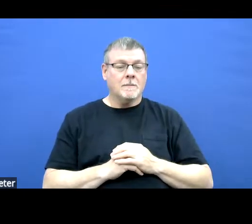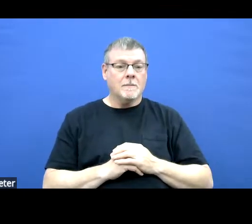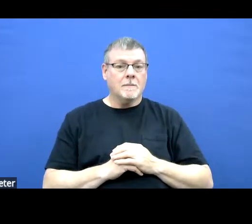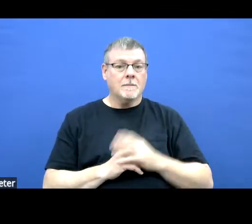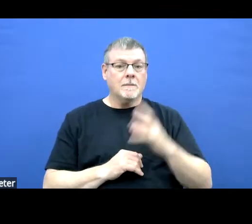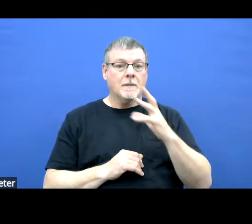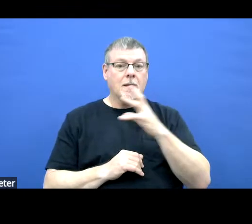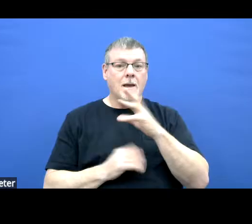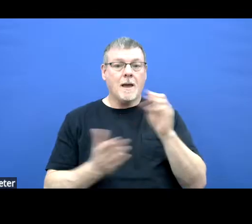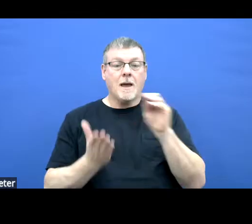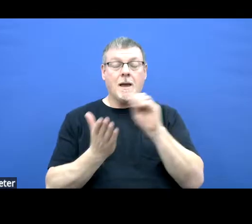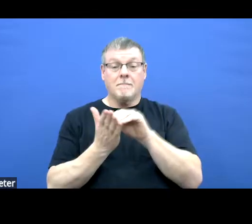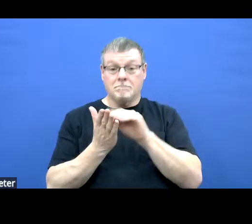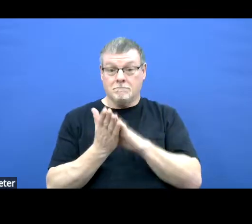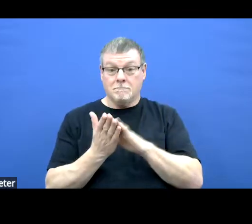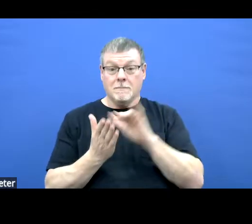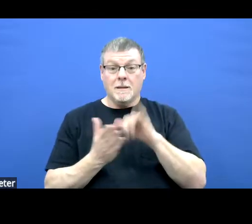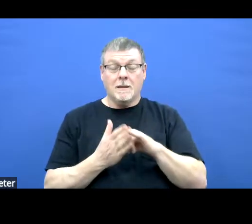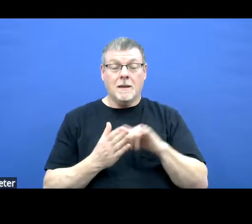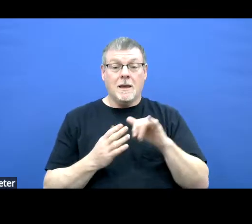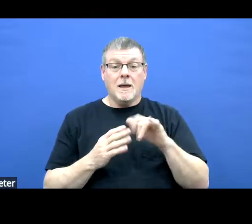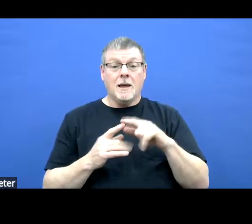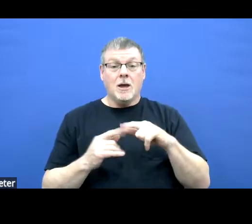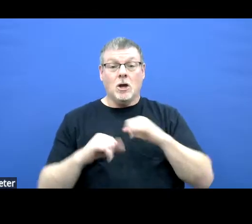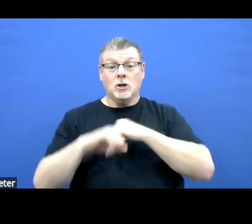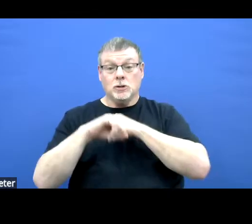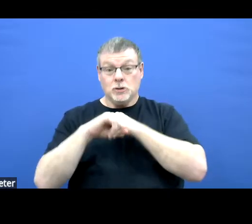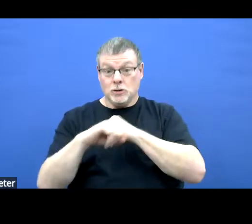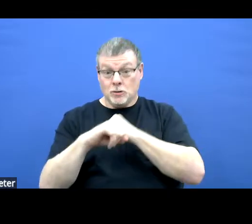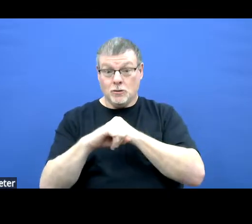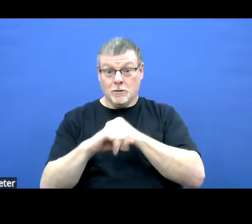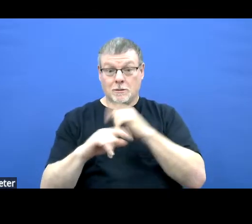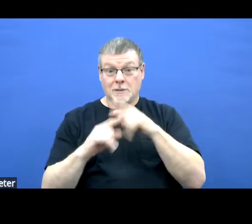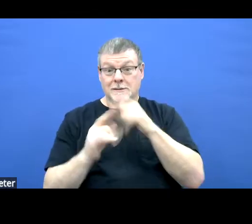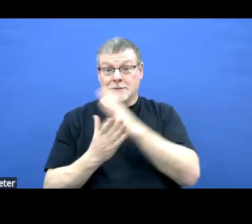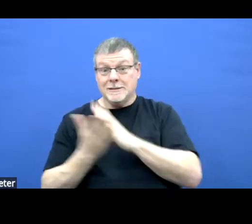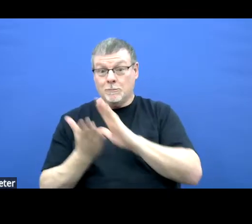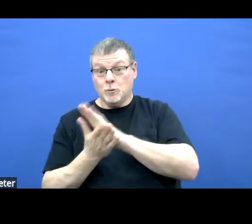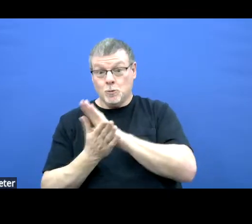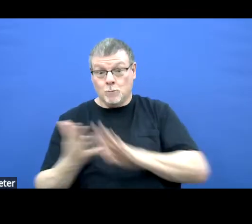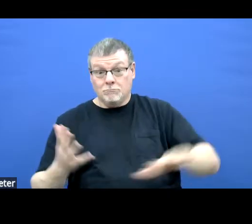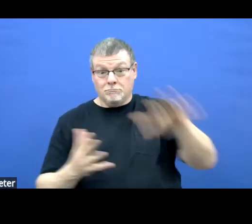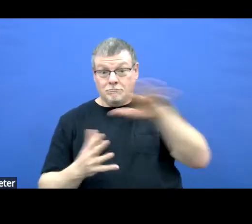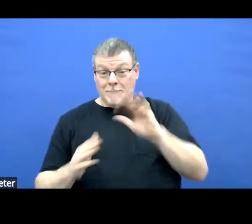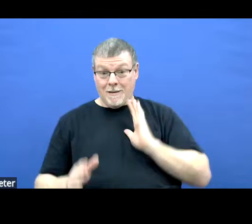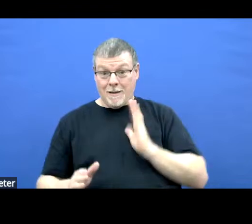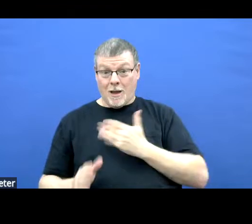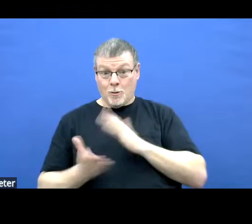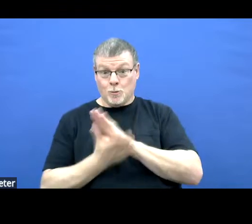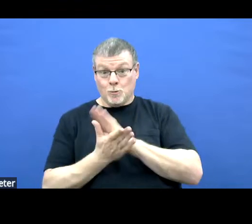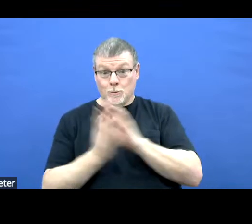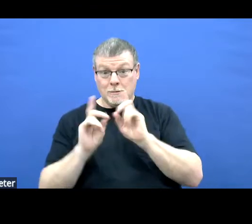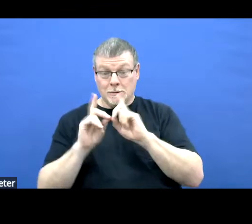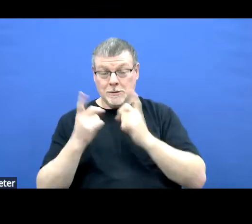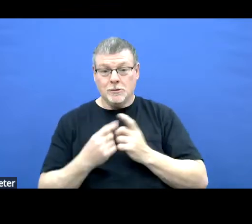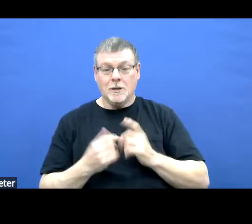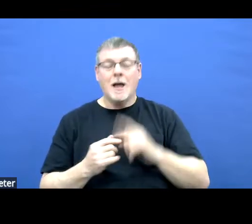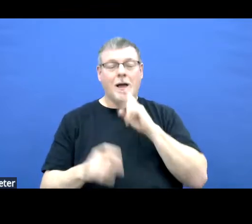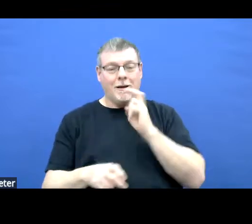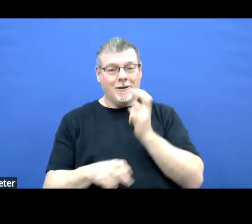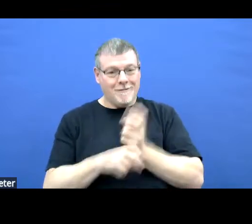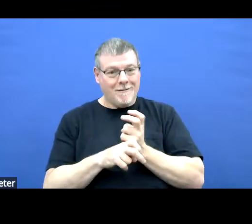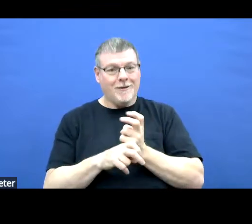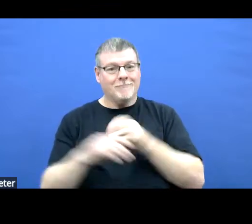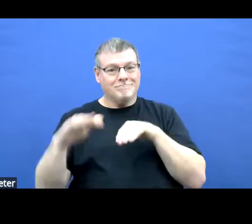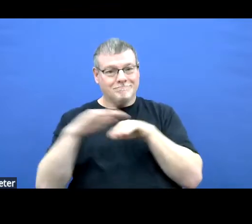they've noted that some of the security doors at some of the schools within our district are hard for them to communicate through